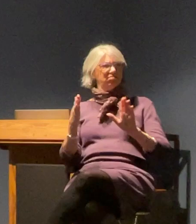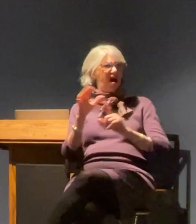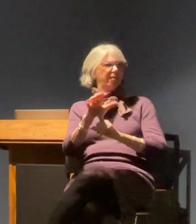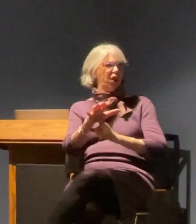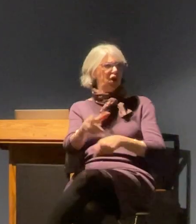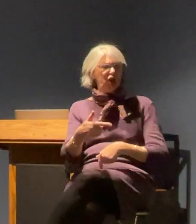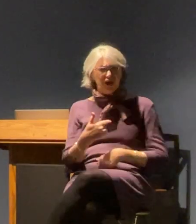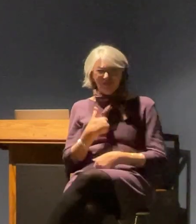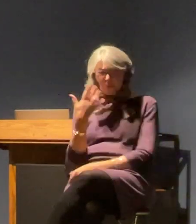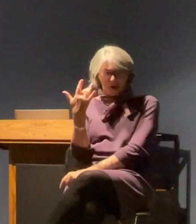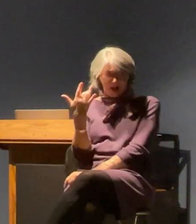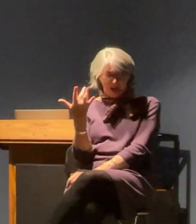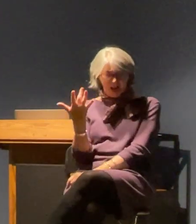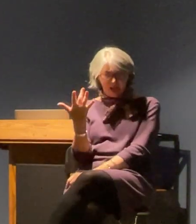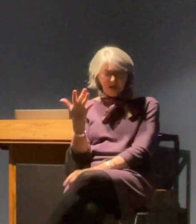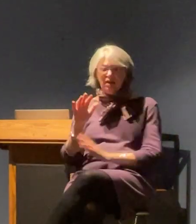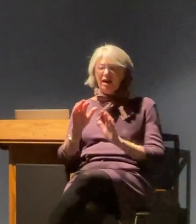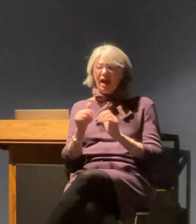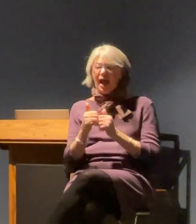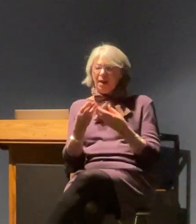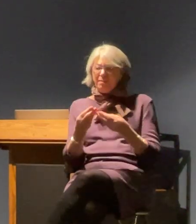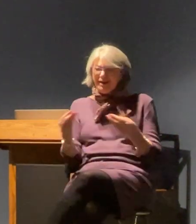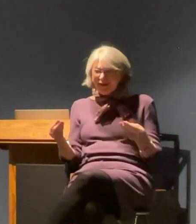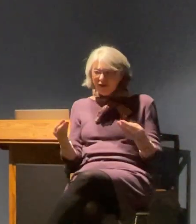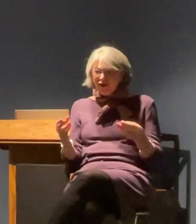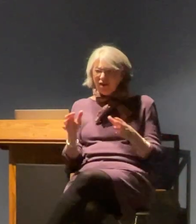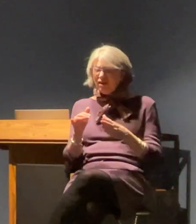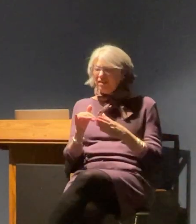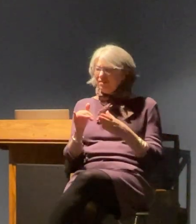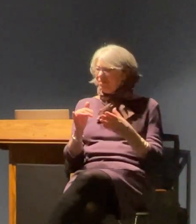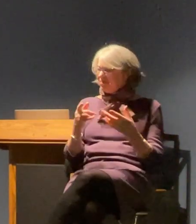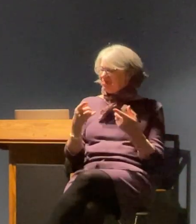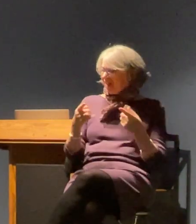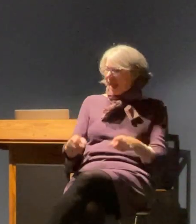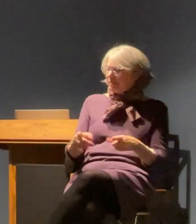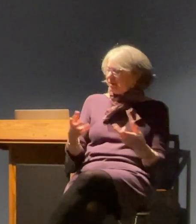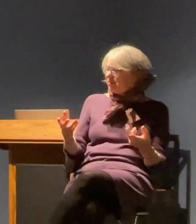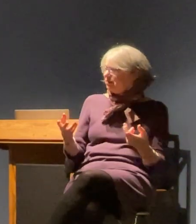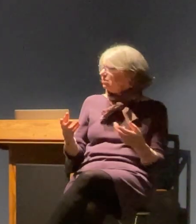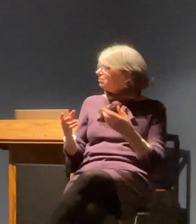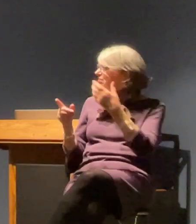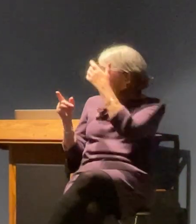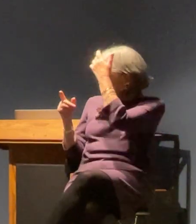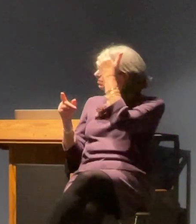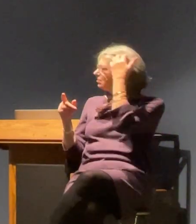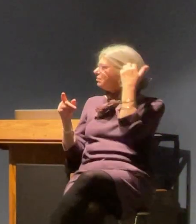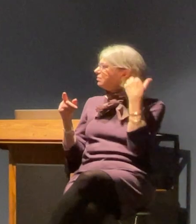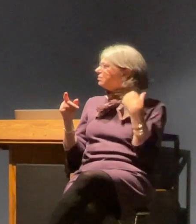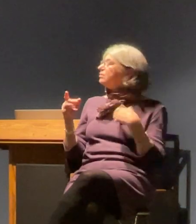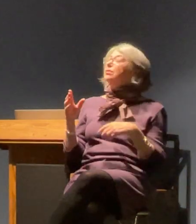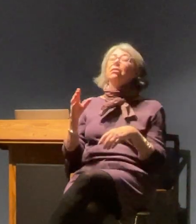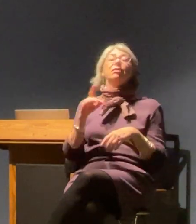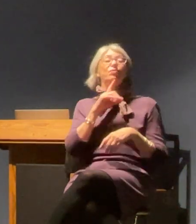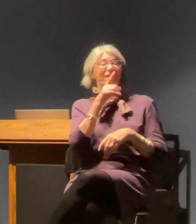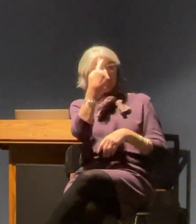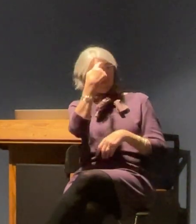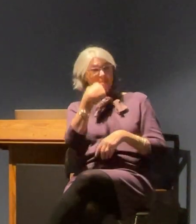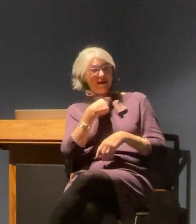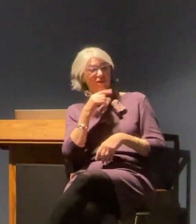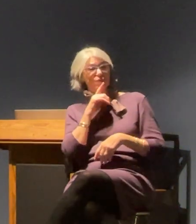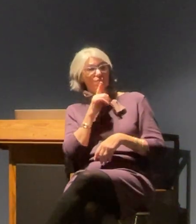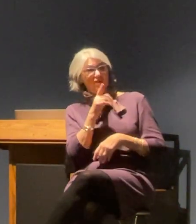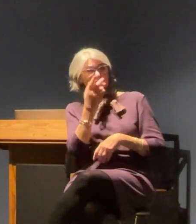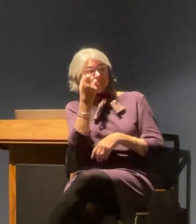the biggest question. And how did it materialize as an urban phenomenon? And I think ultimately for me, it was to